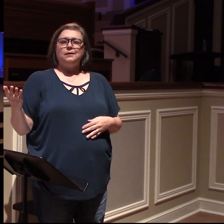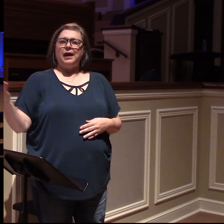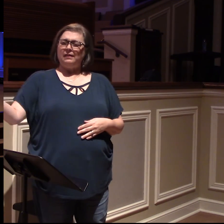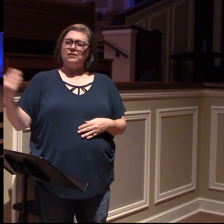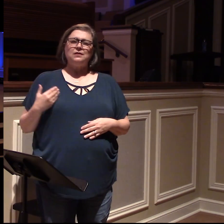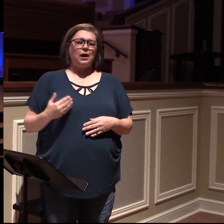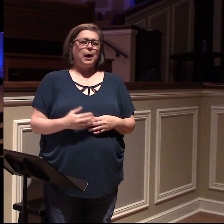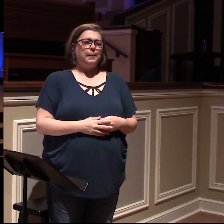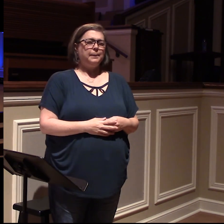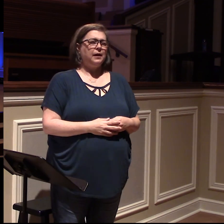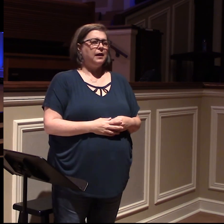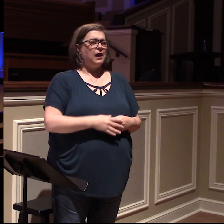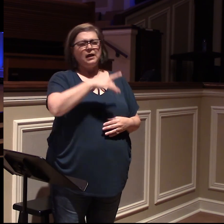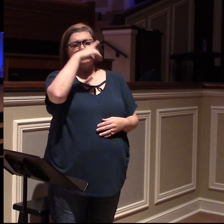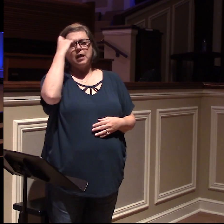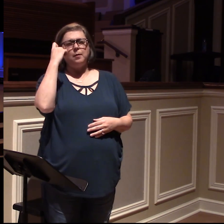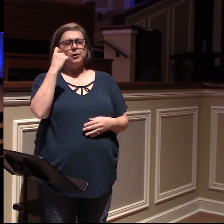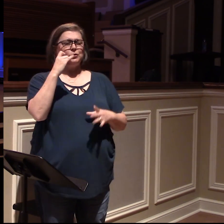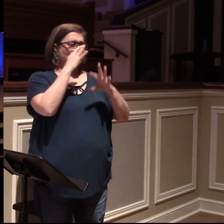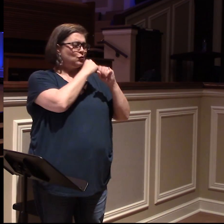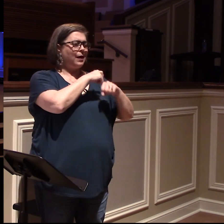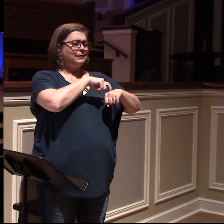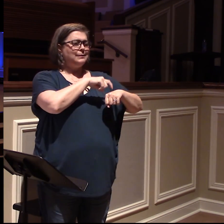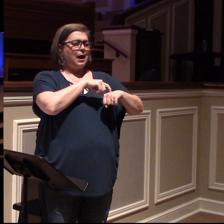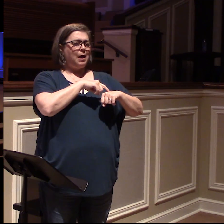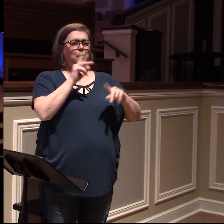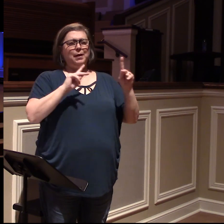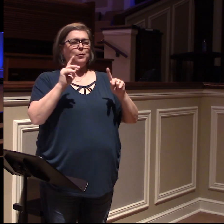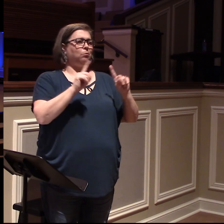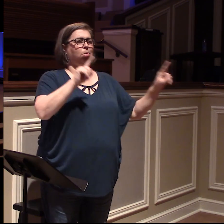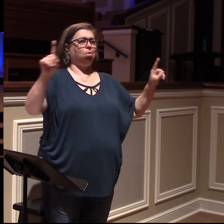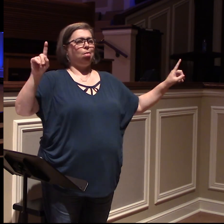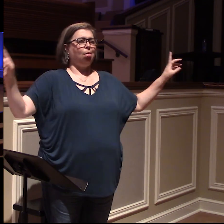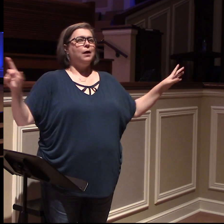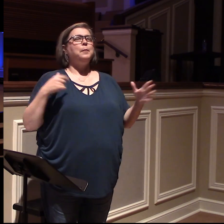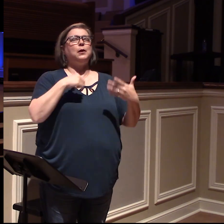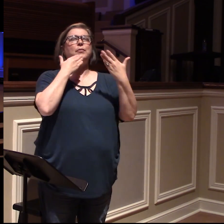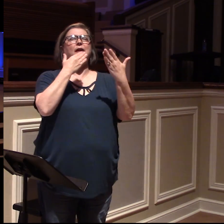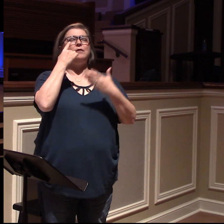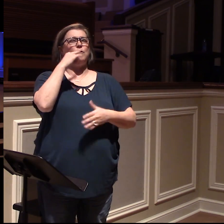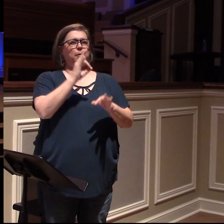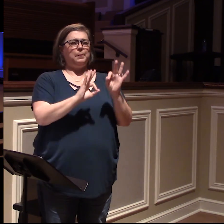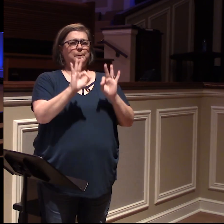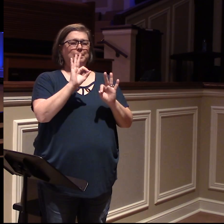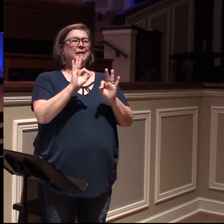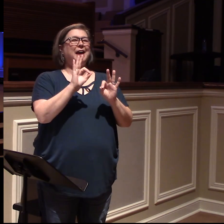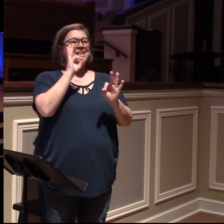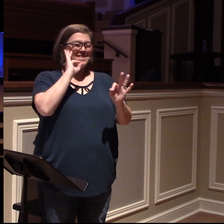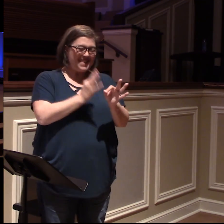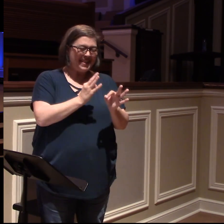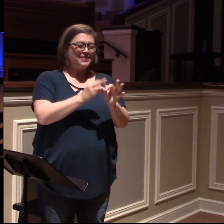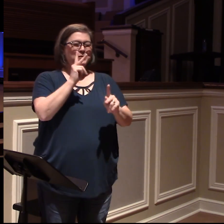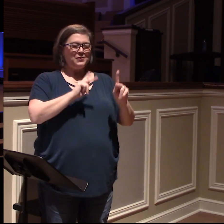As summer wraps up, that's always kind of a distracting time that's pulling everybody in a lot of different directions. But I thank you for the faithfulness of your people to be in your